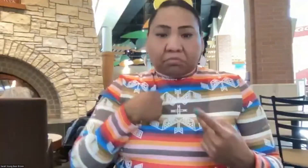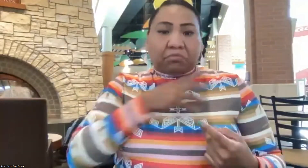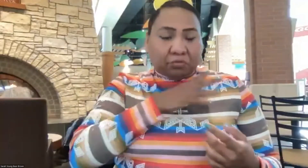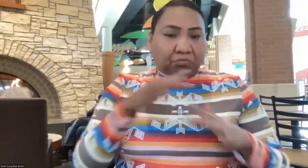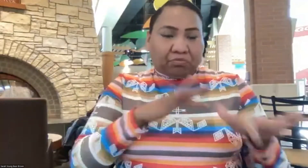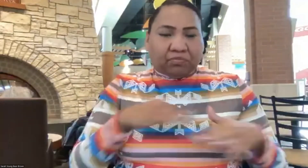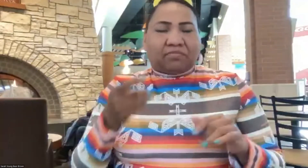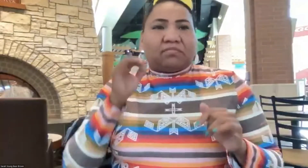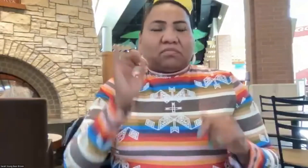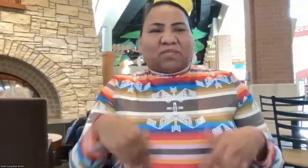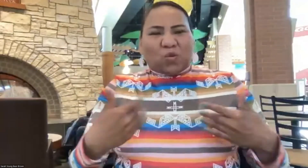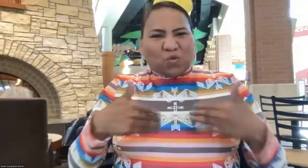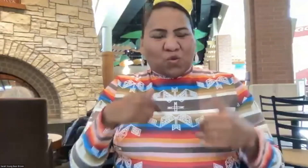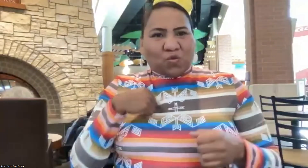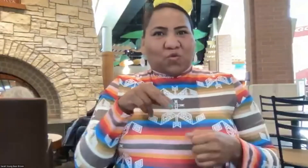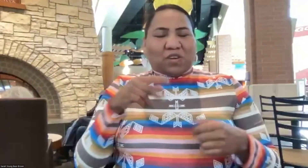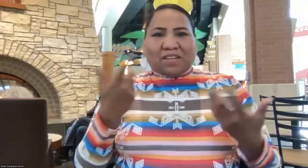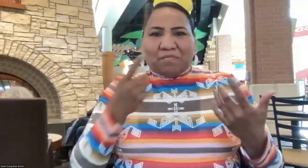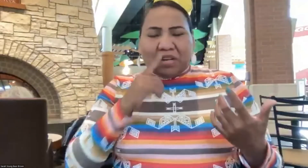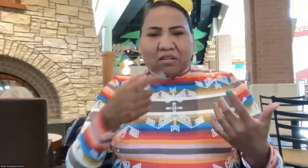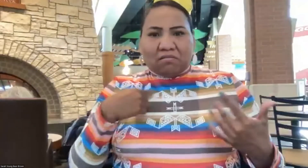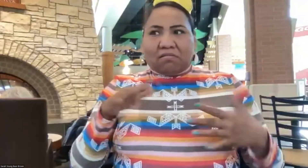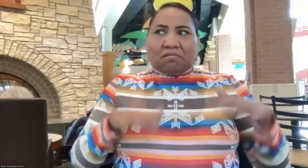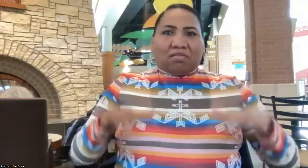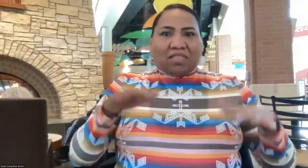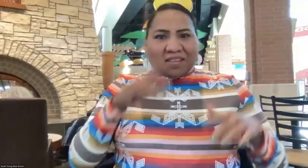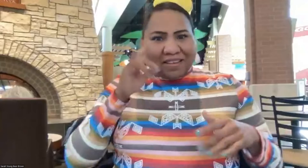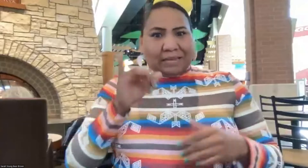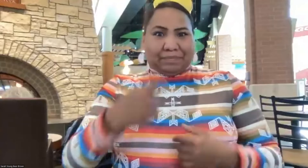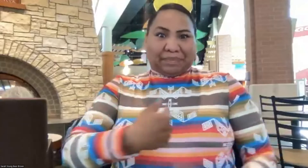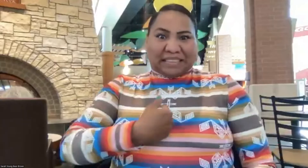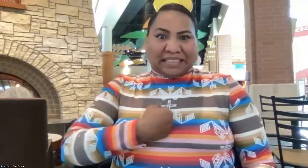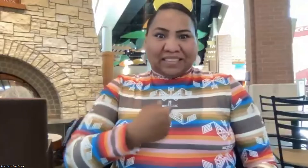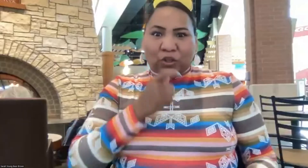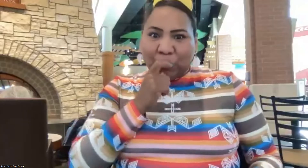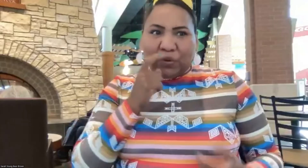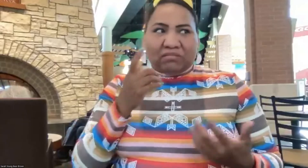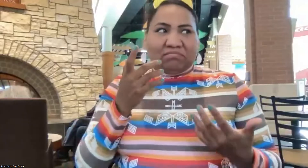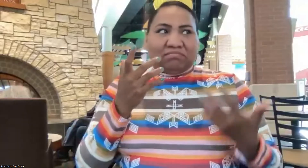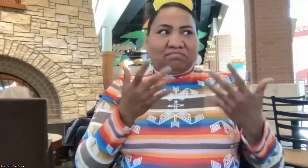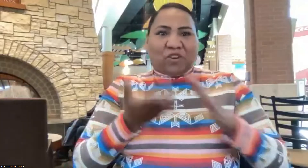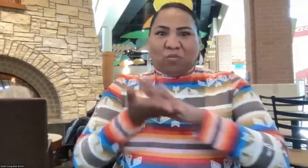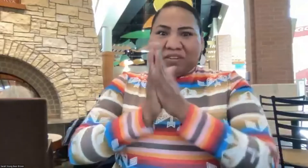and I wasn't able to have contact with any men or boys. I could only have contact with other girls and women.